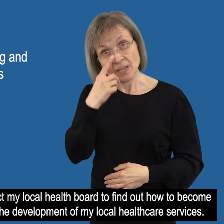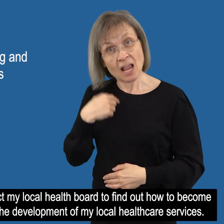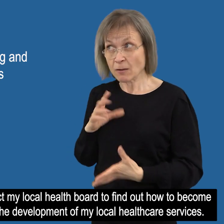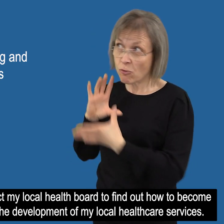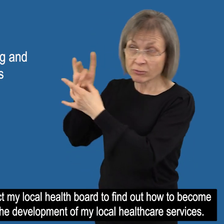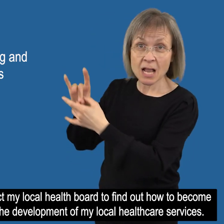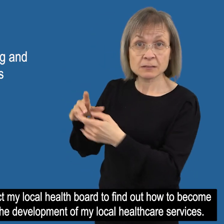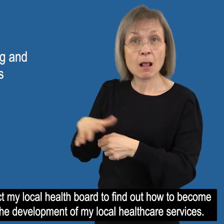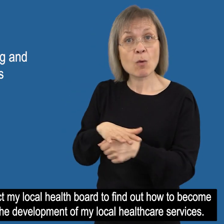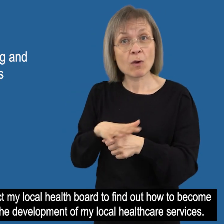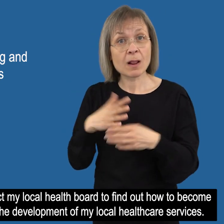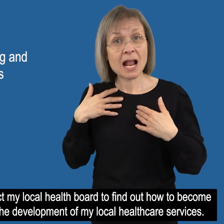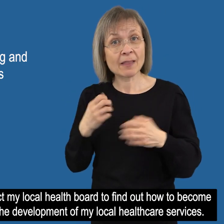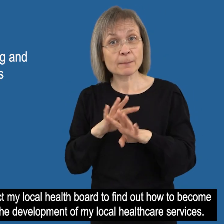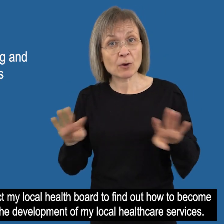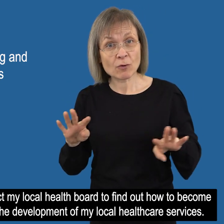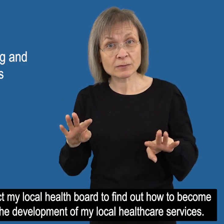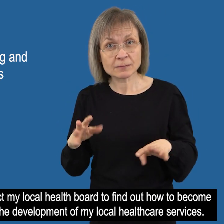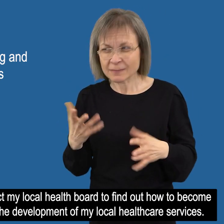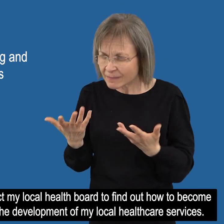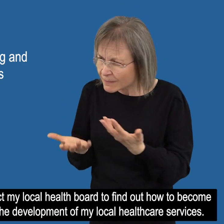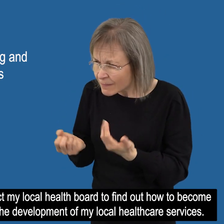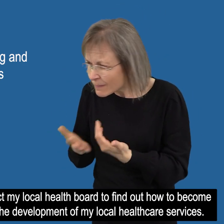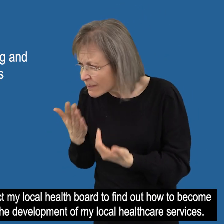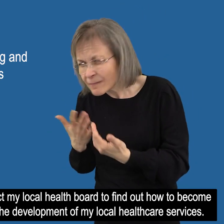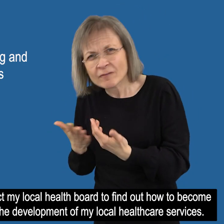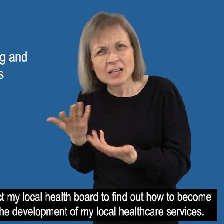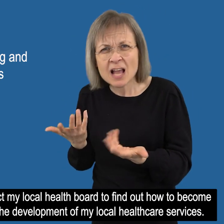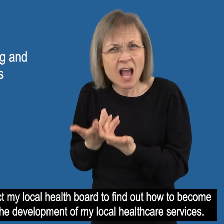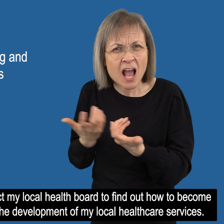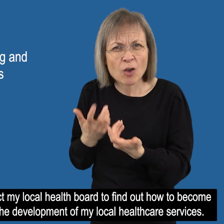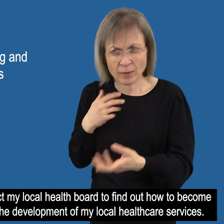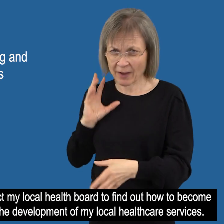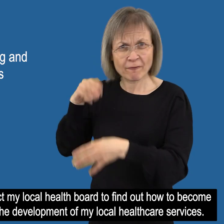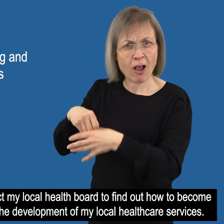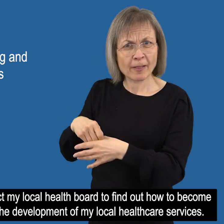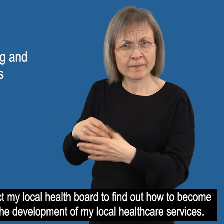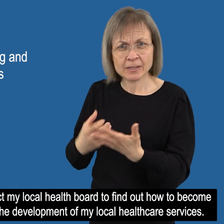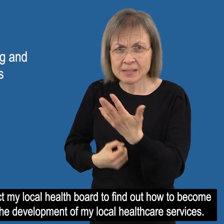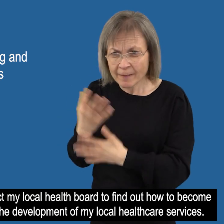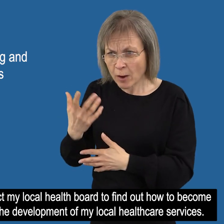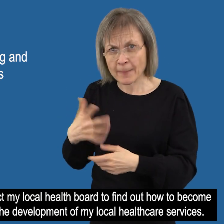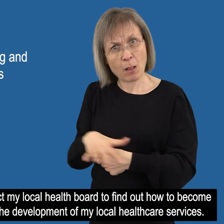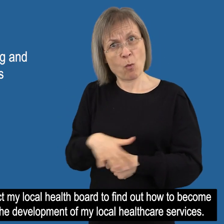I can contact my local health boards to find out how to become involved in the development of my local healthcare